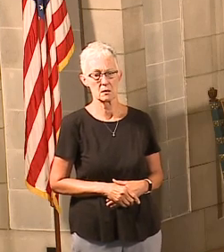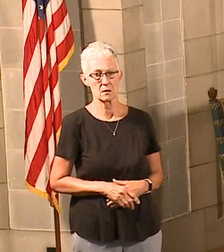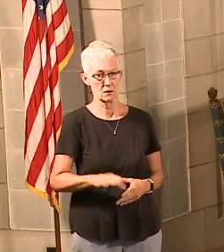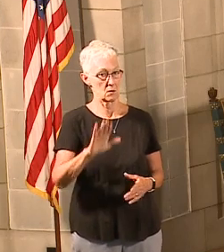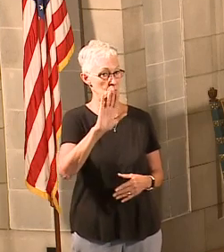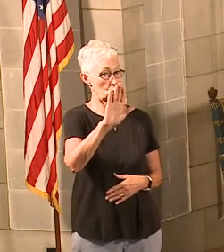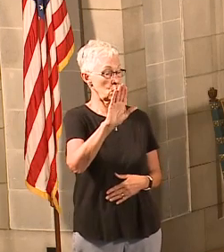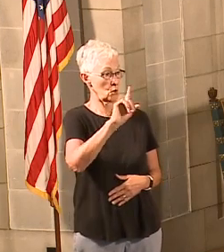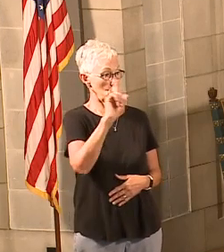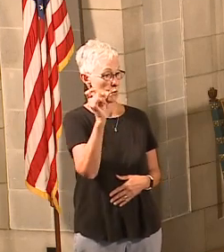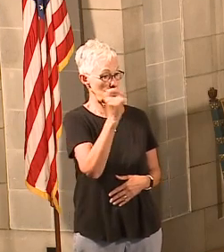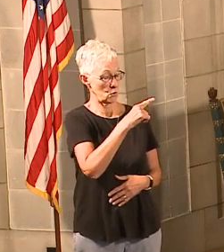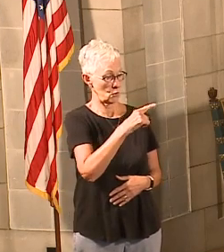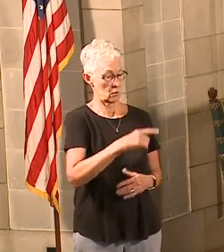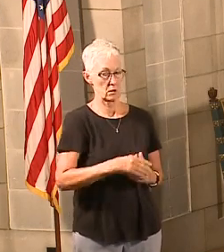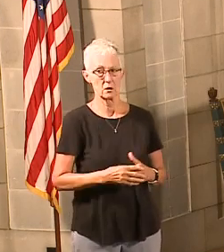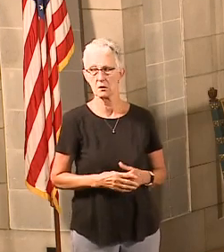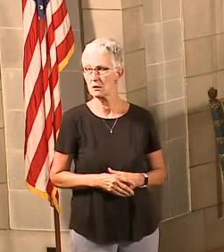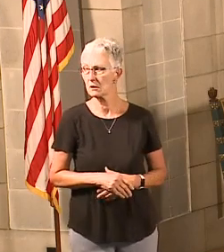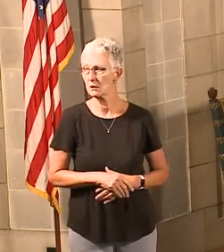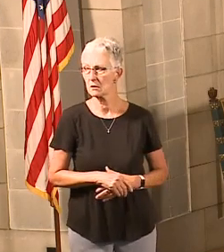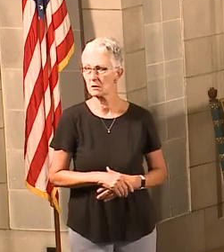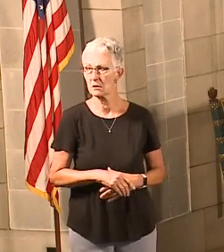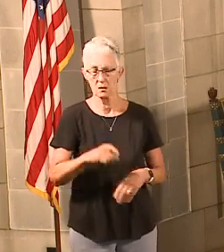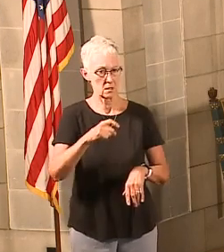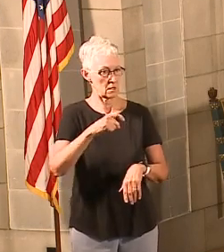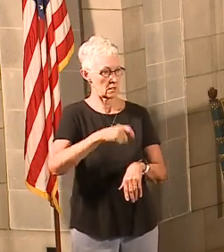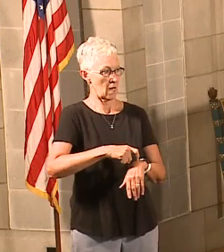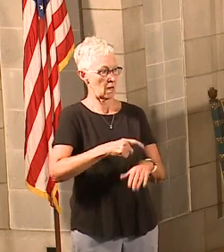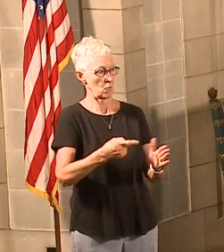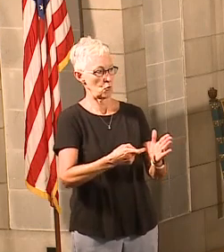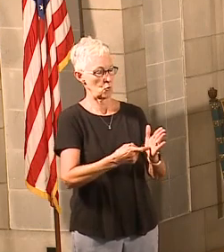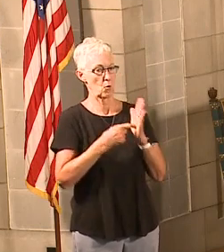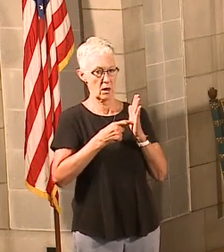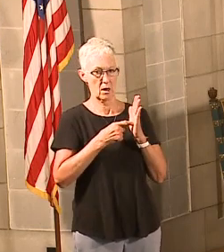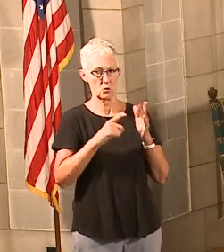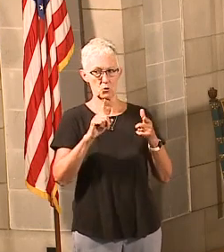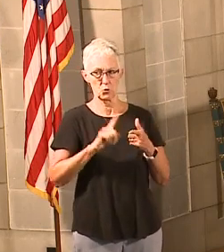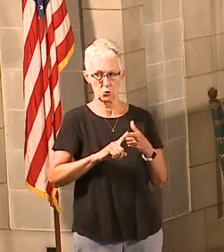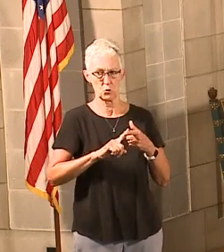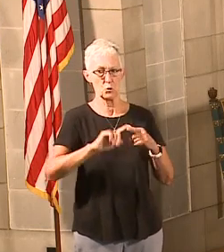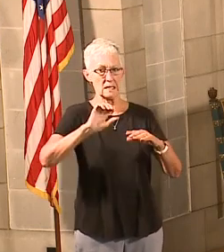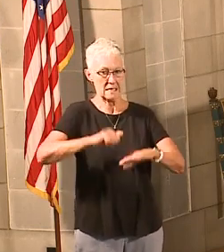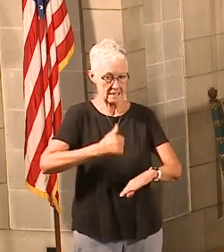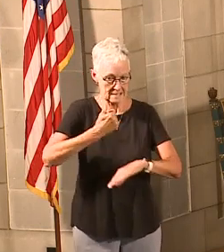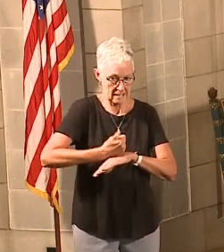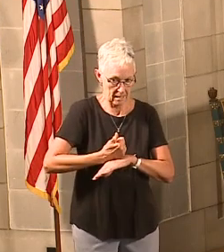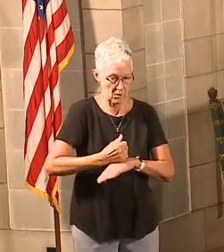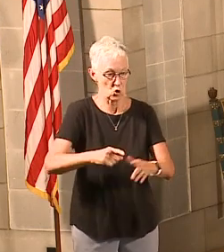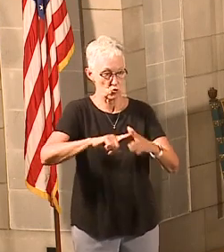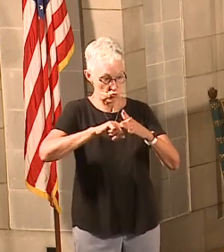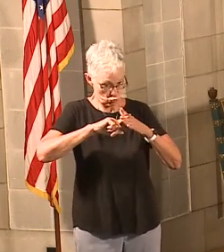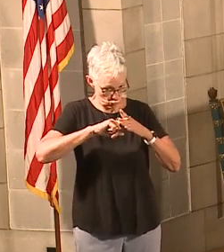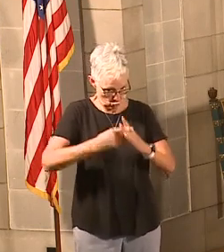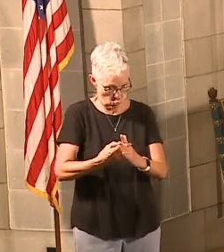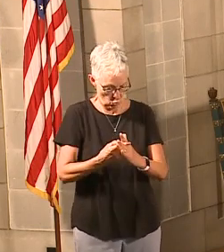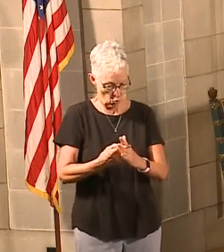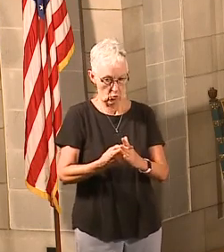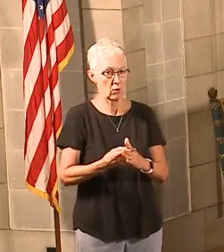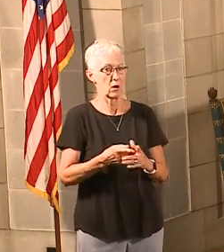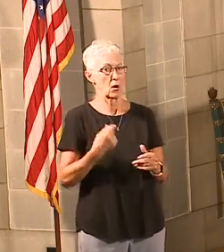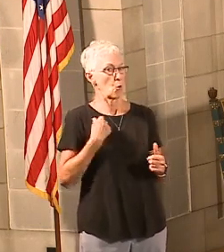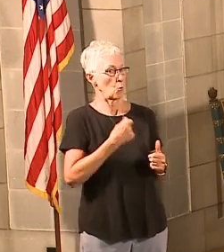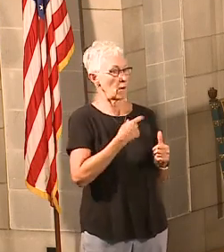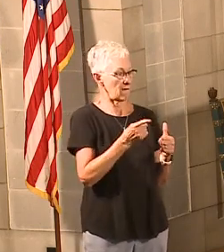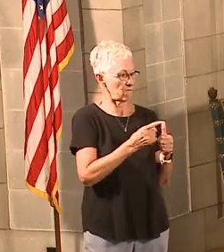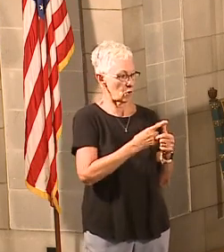question was basically the time it takes to actually implement Medicaid expansion. It was to make sure that we could develop the technology systems.